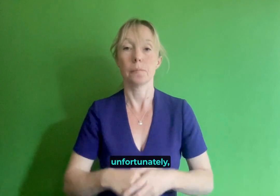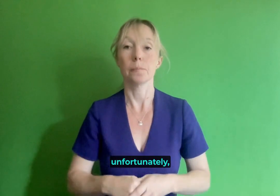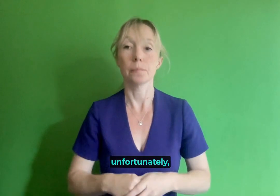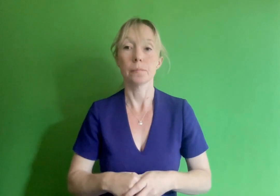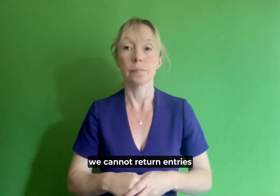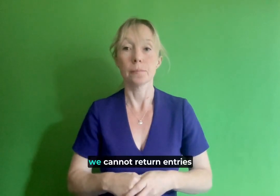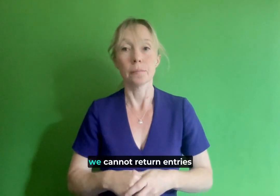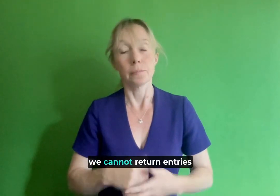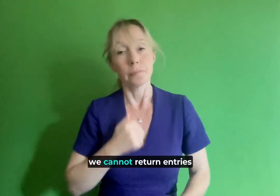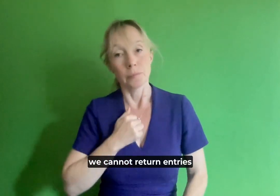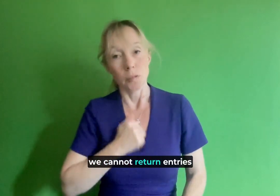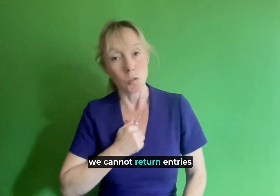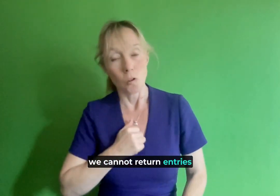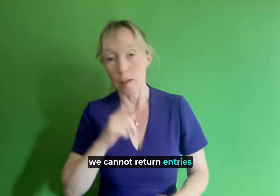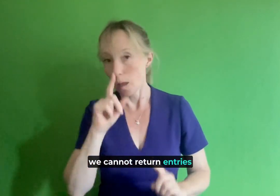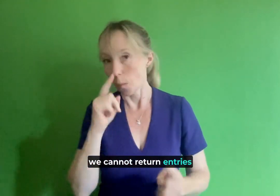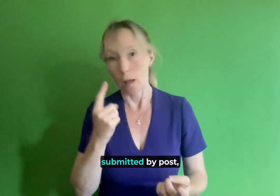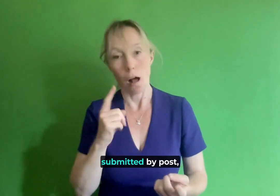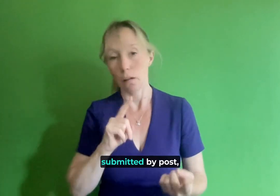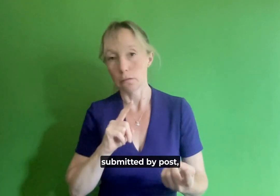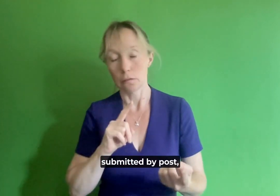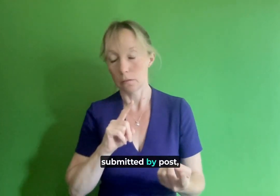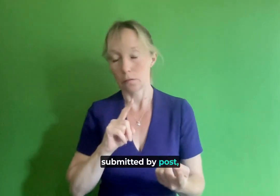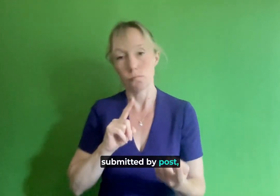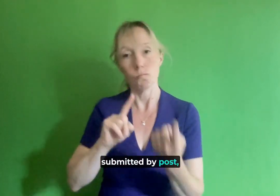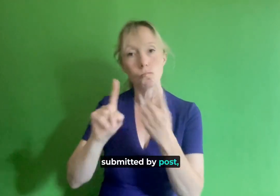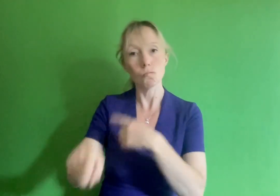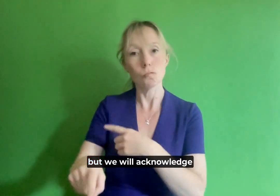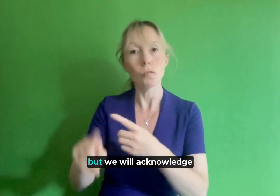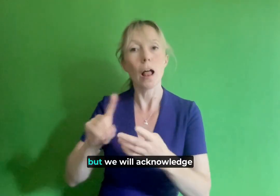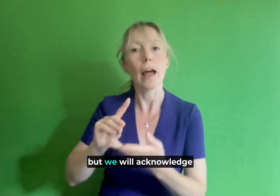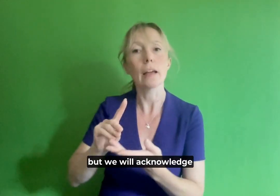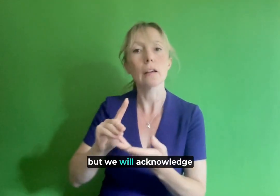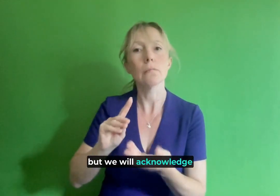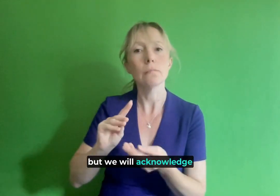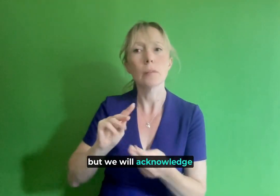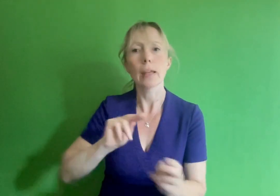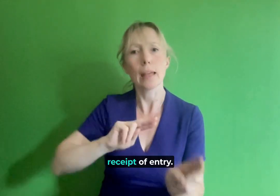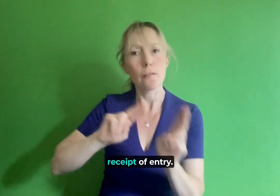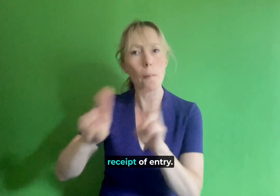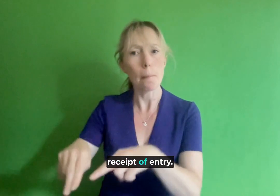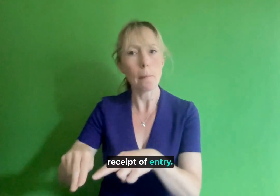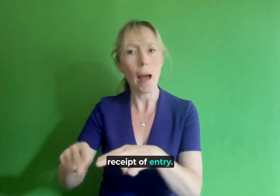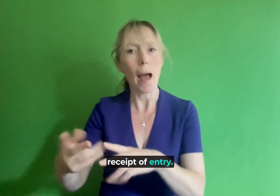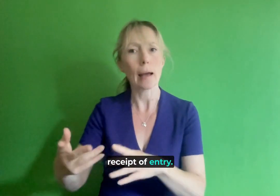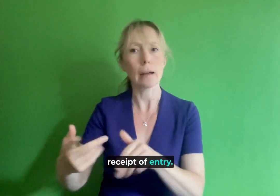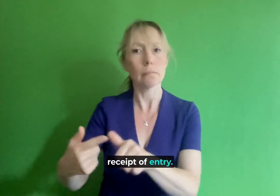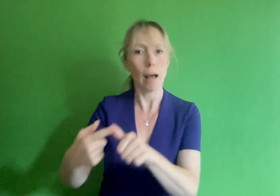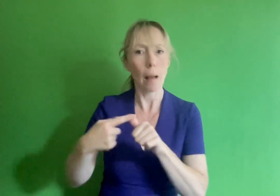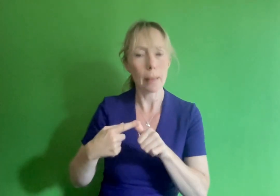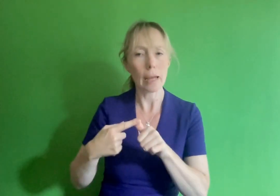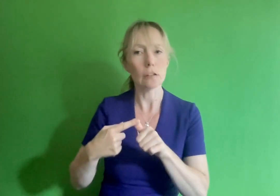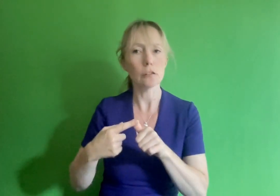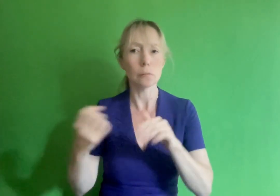Unfortunately, we cannot return entries submitted by post, but we will acknowledge receipt of entry.